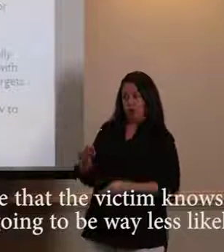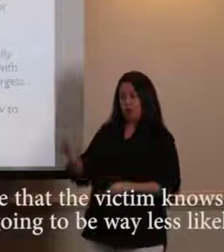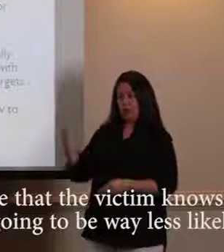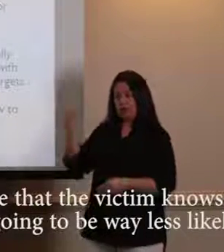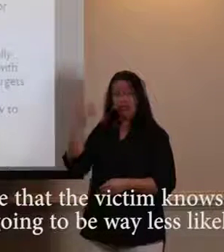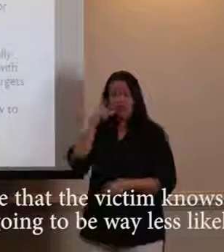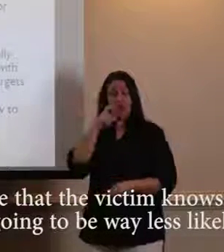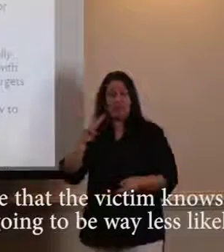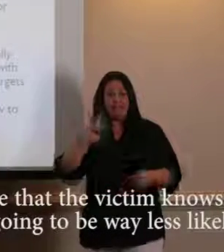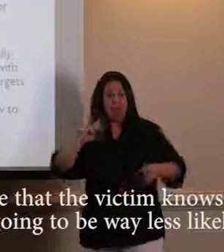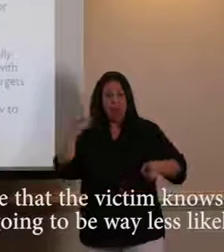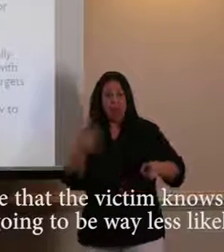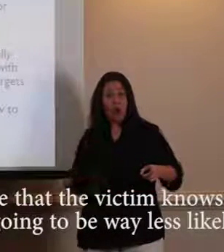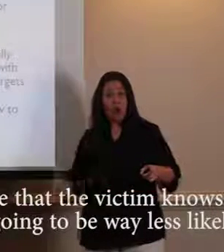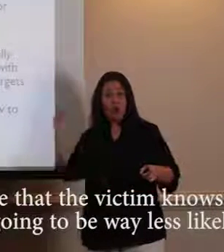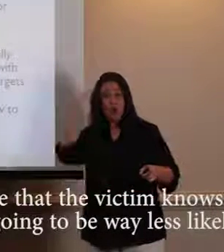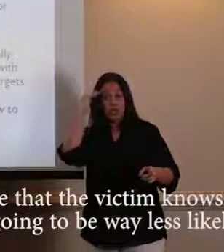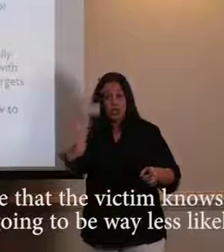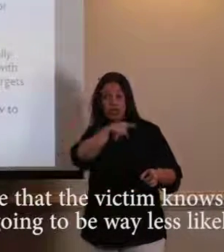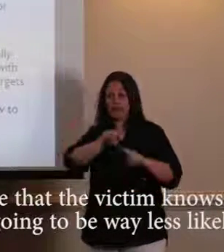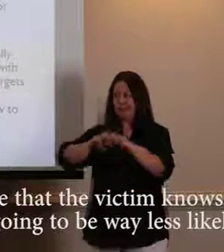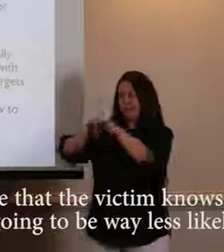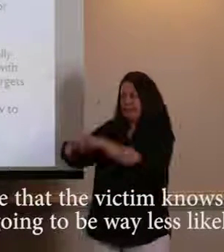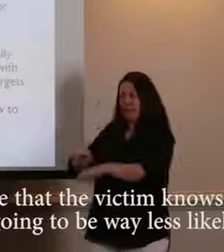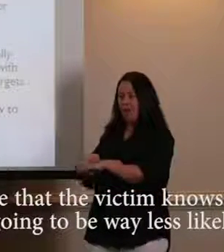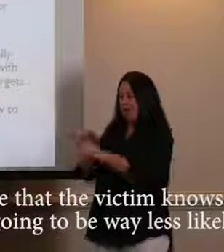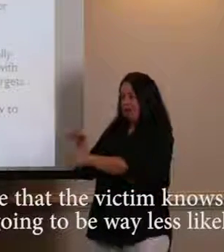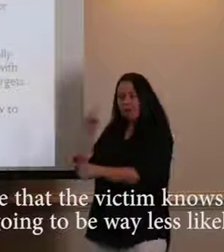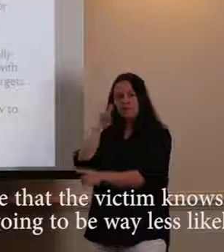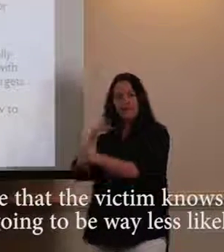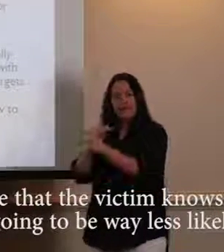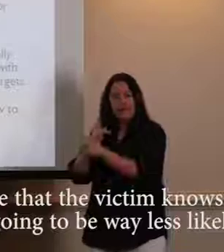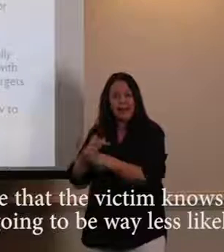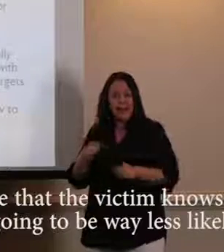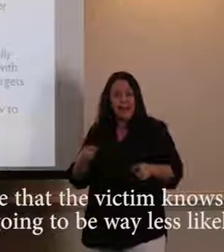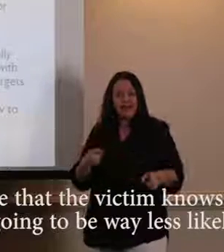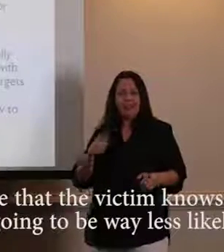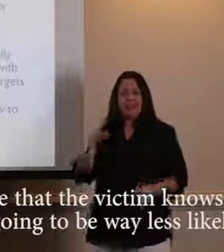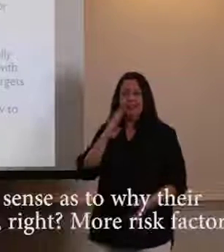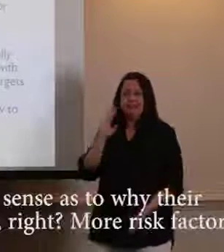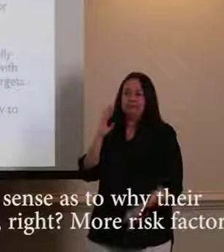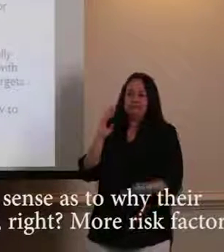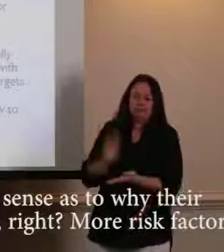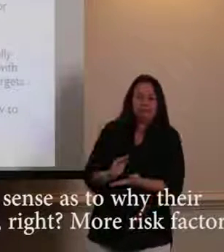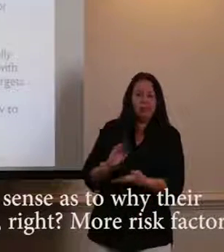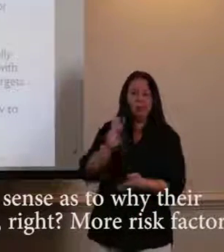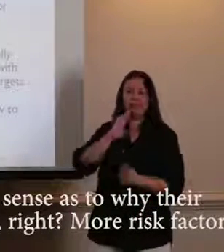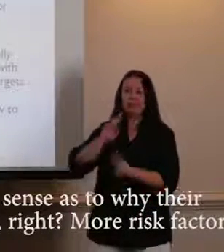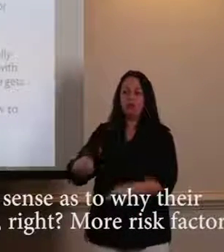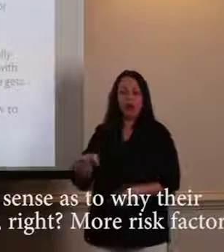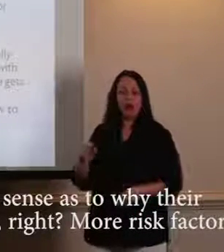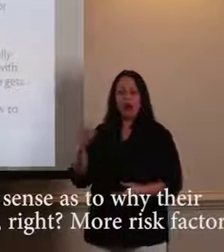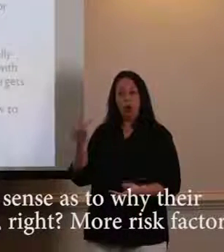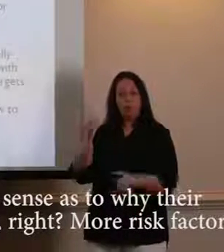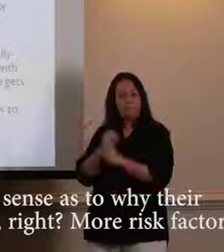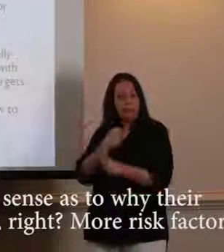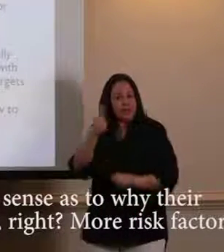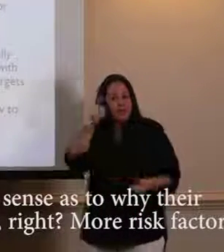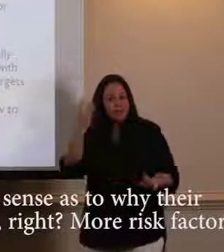victim knows and depends on for care, they're going to be way less likely to report. So that kind of makes sense as to why their statistics